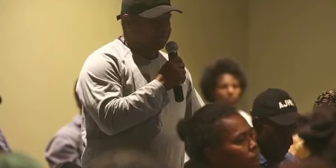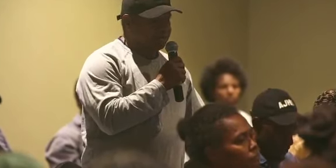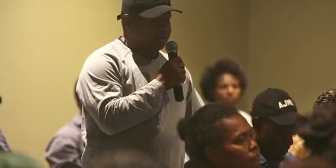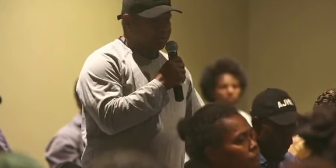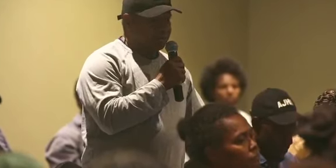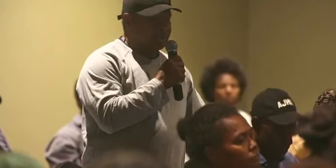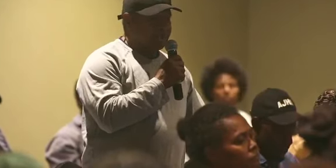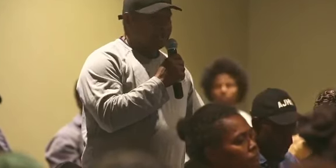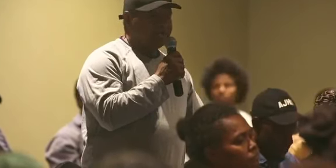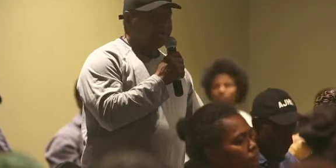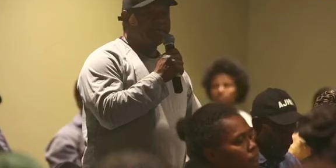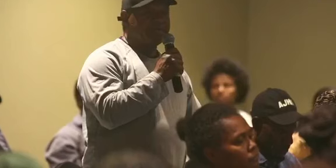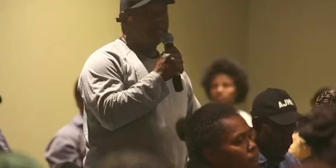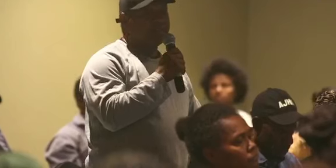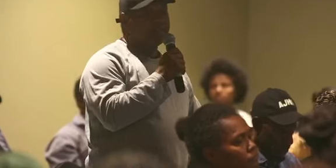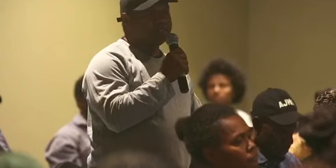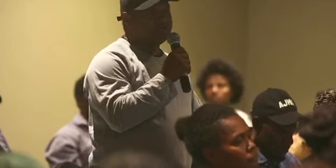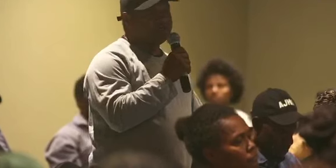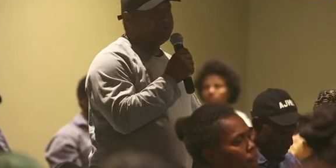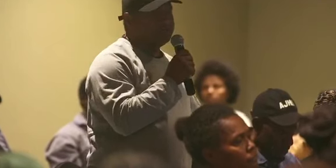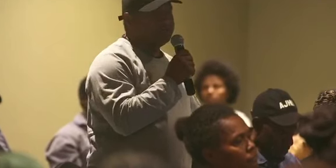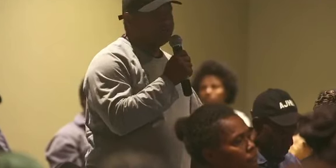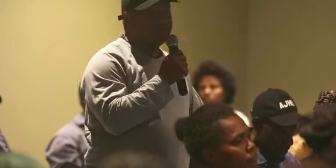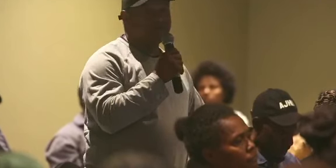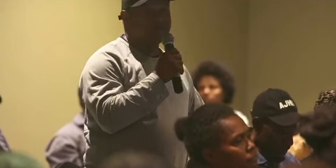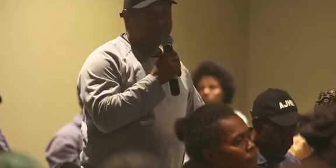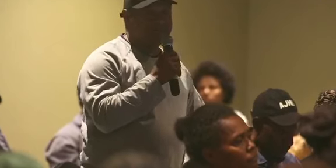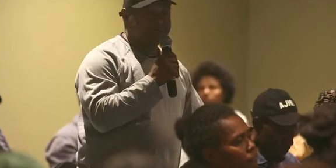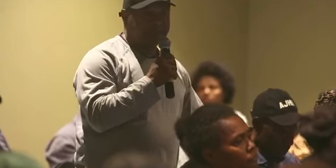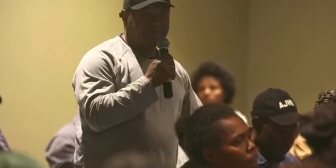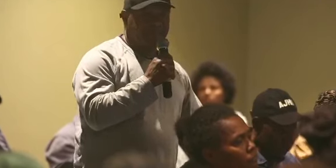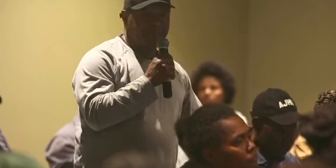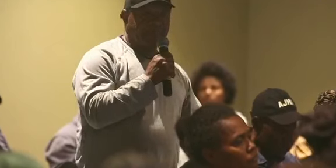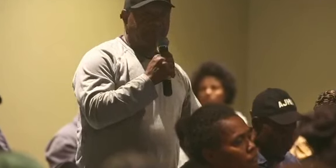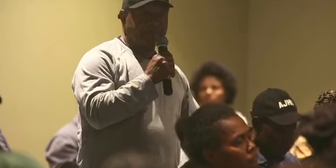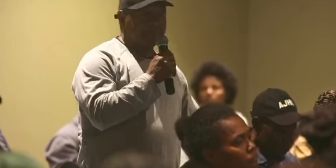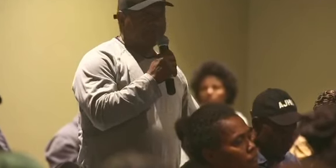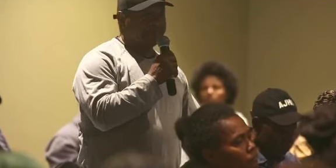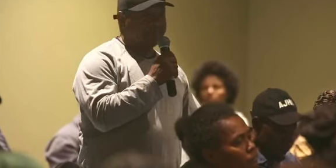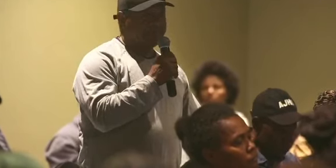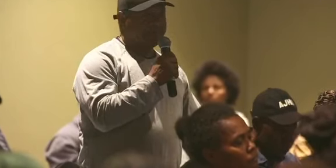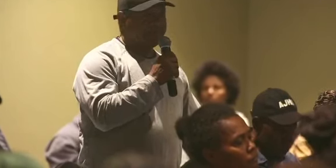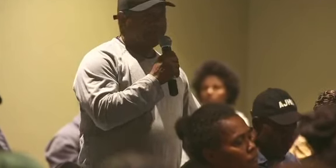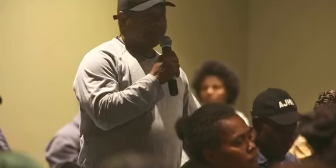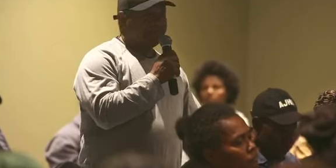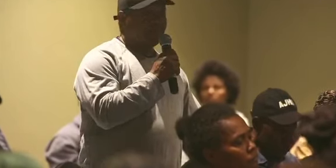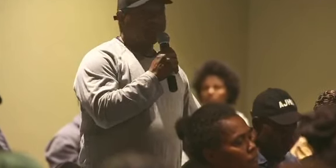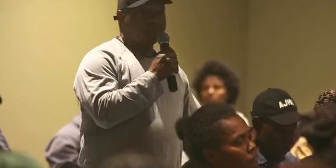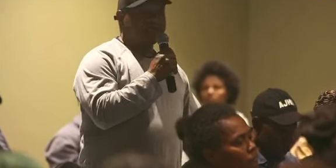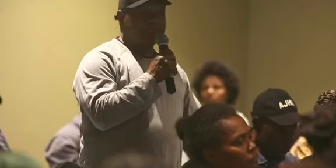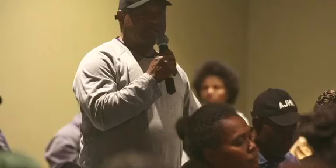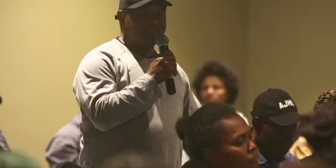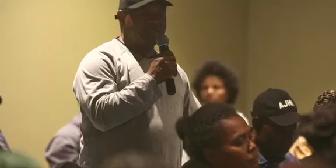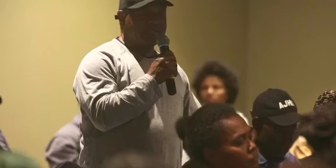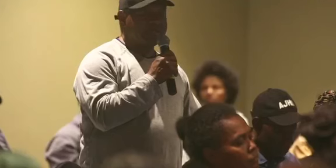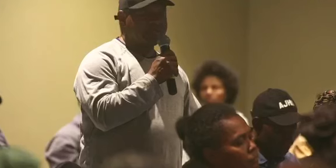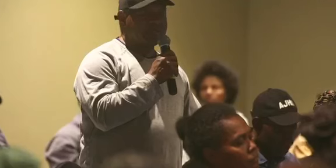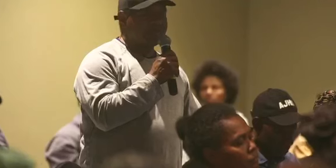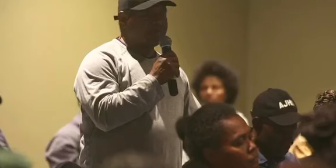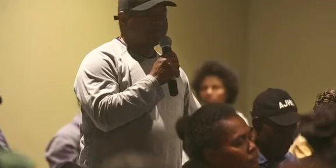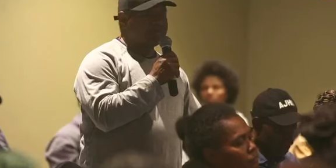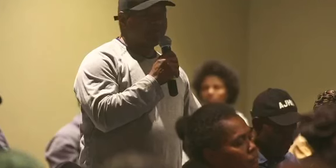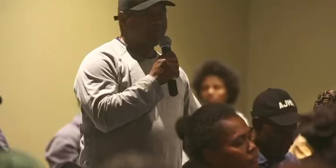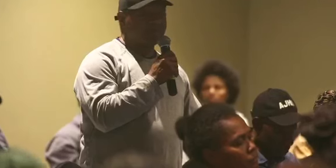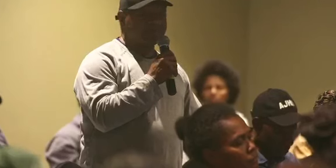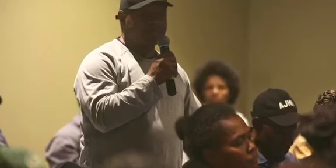So and then I have an obligation to do the return. Thing me work him nothing you want and then we